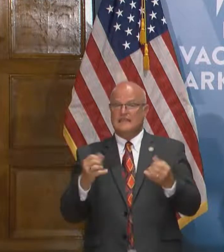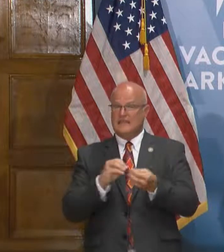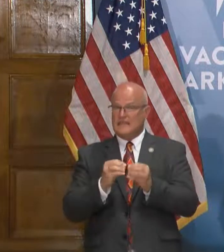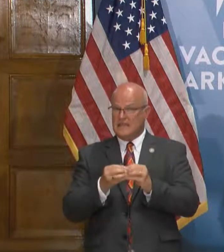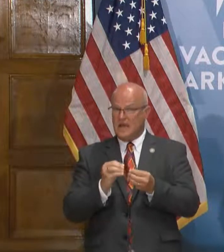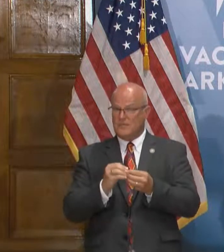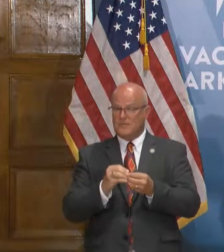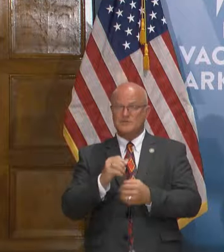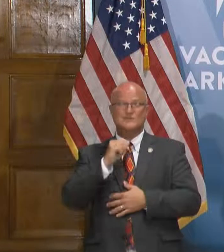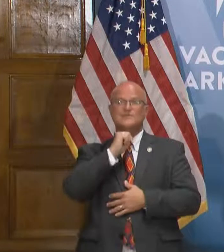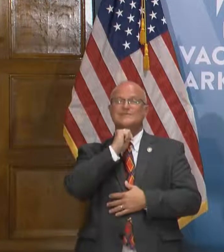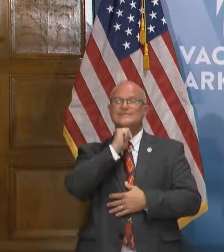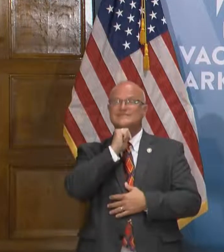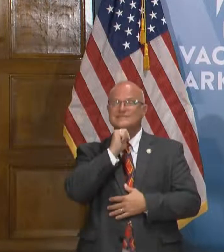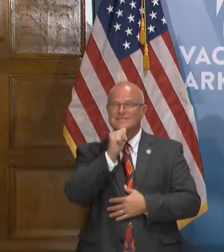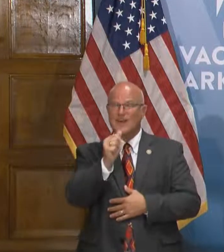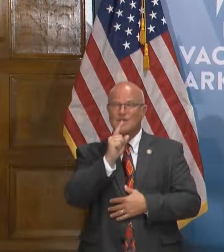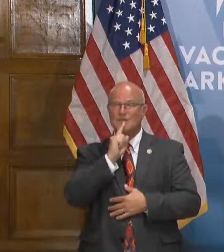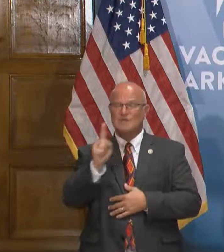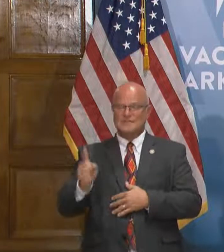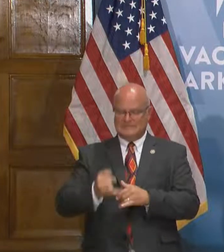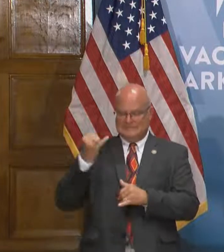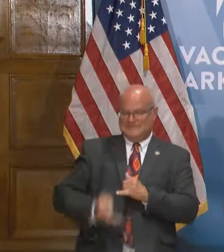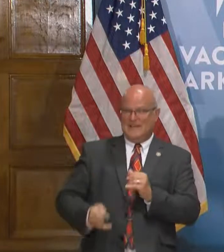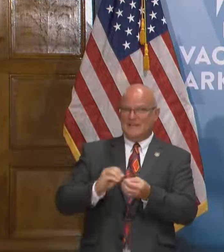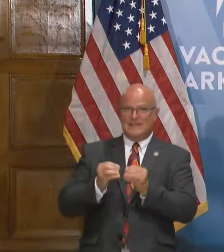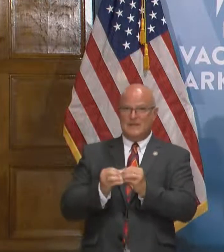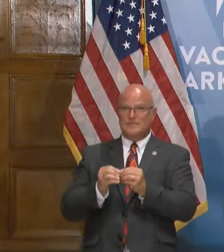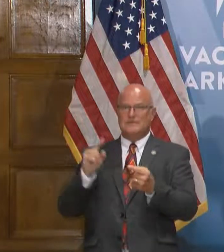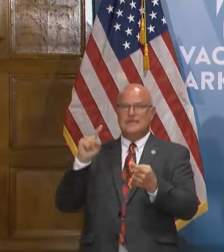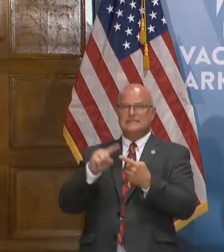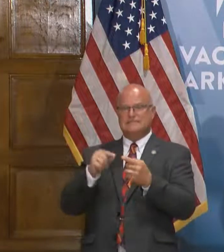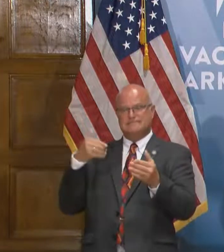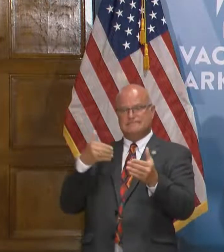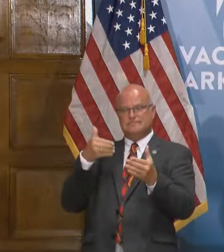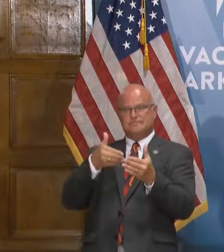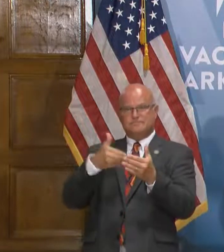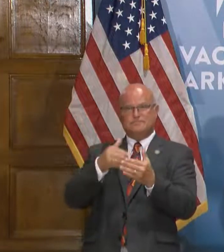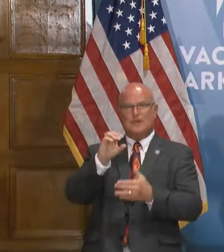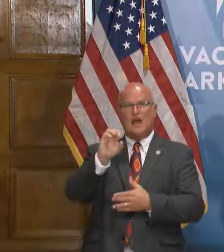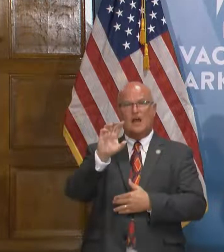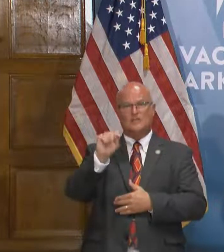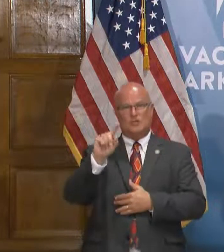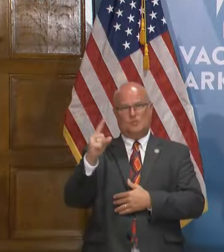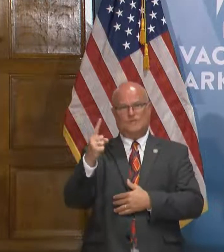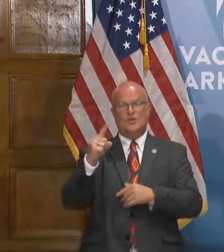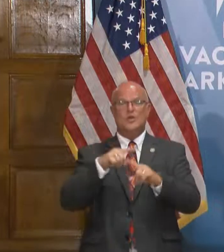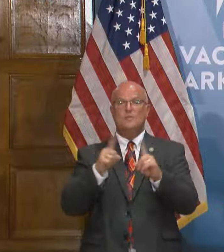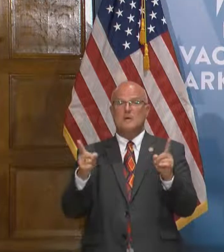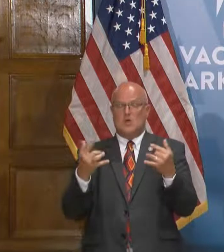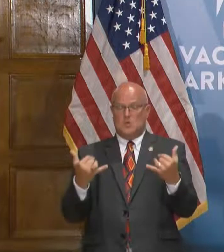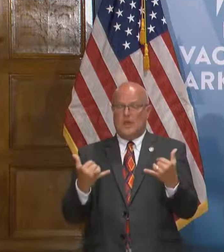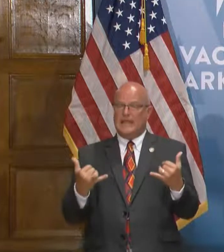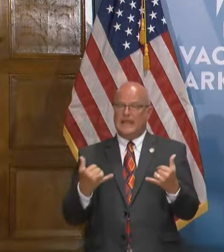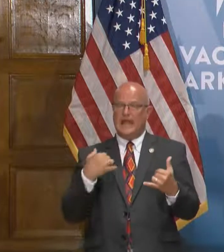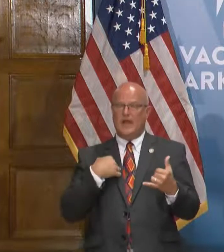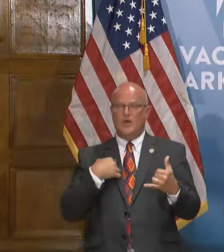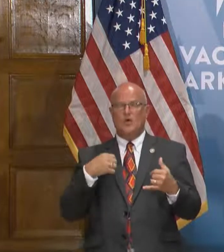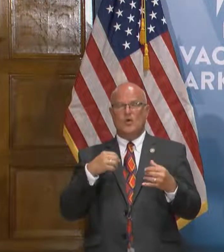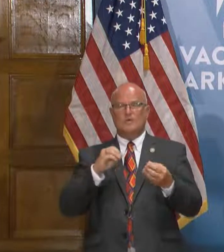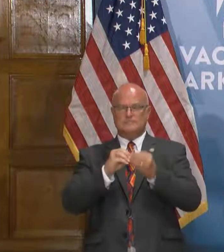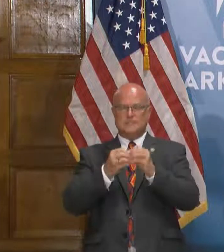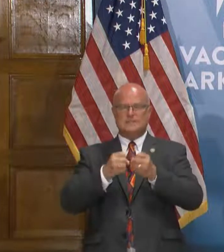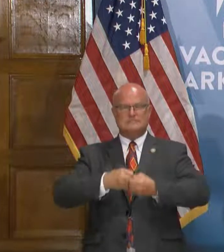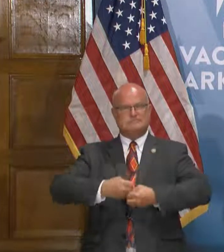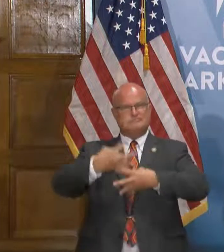numbers will not really be final numbers until we get closer to October 1st, but preliminarily, we are at